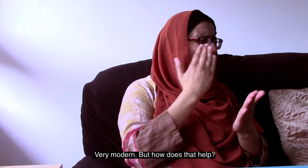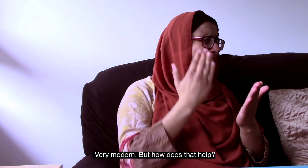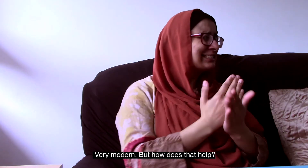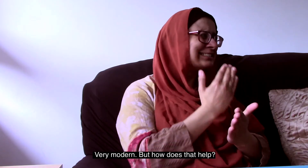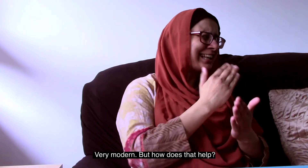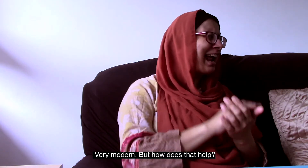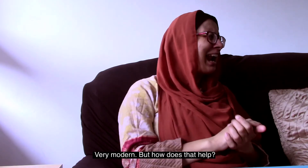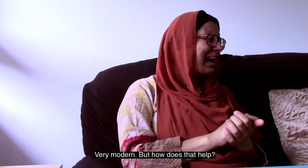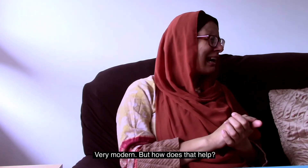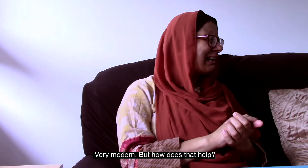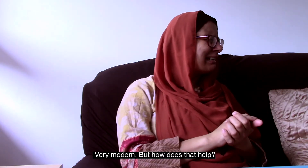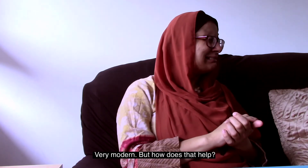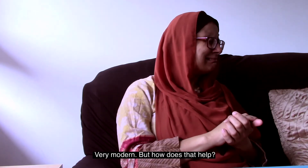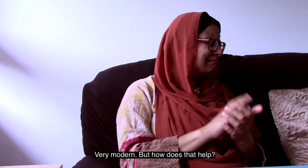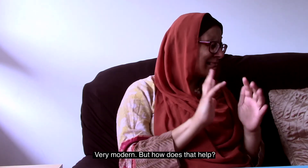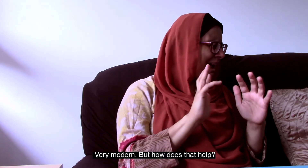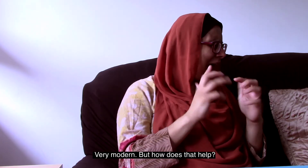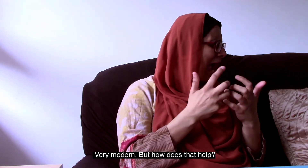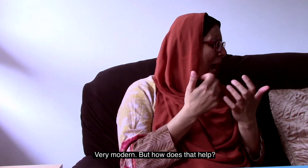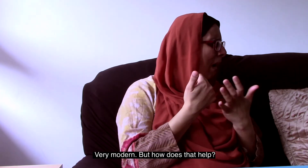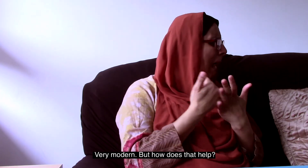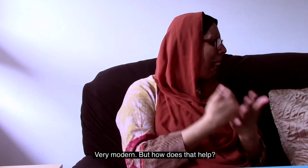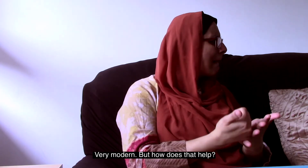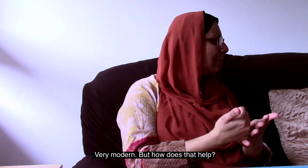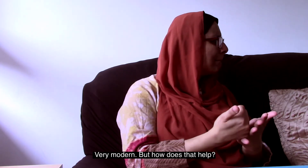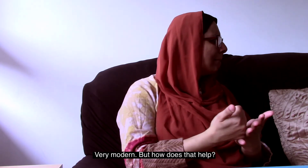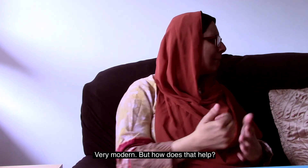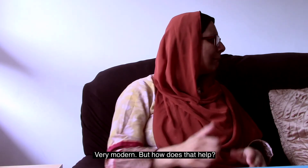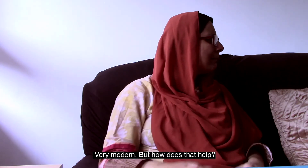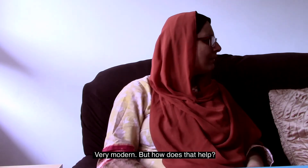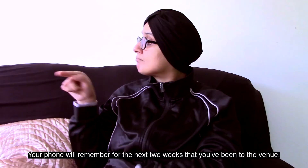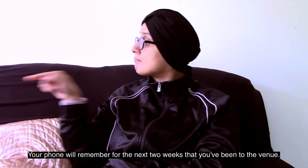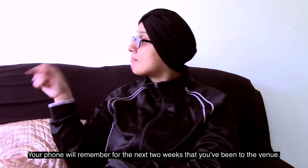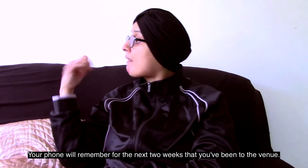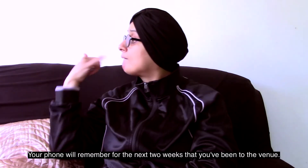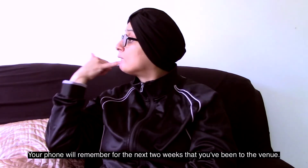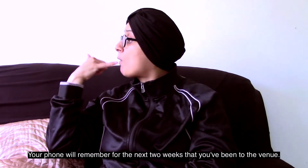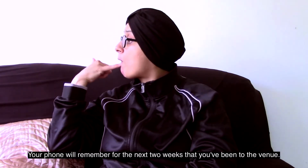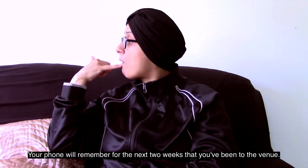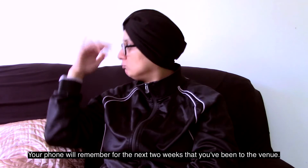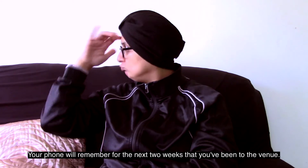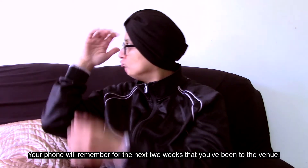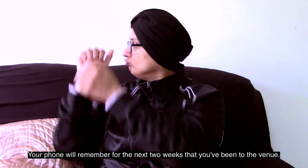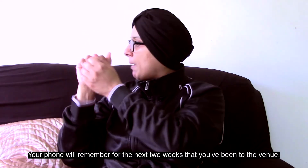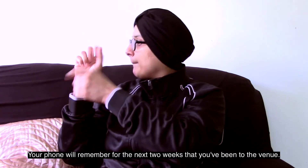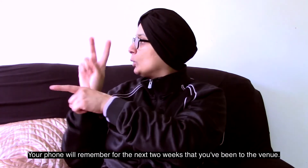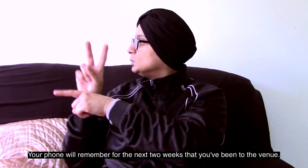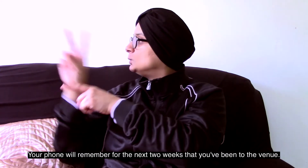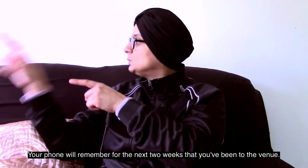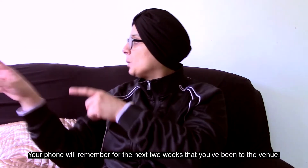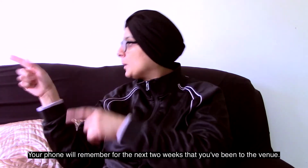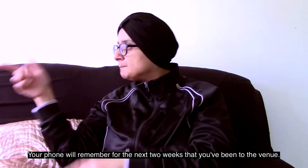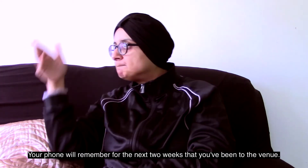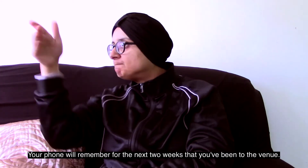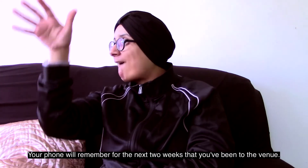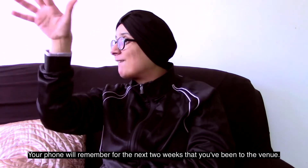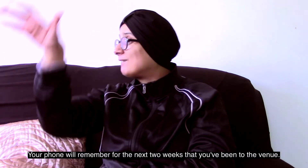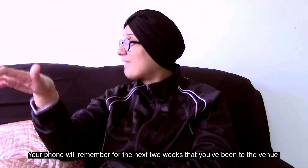Very modern. But how does that help? Your phone will remember for the next 2 weeks that you've been to the